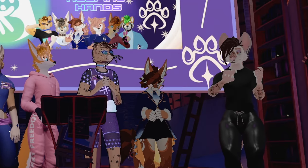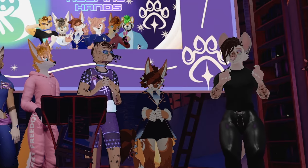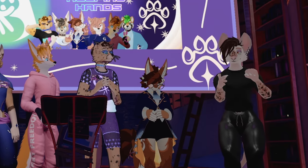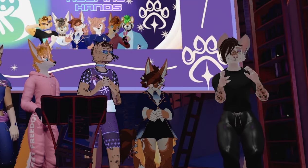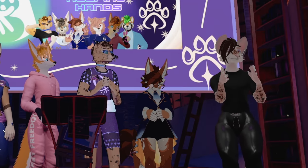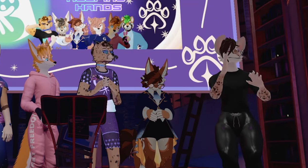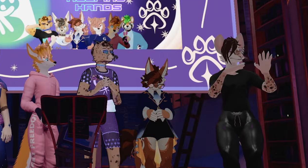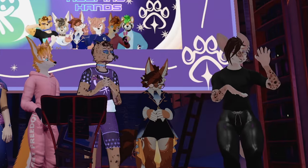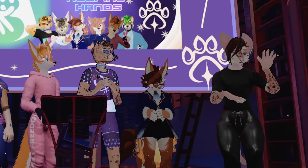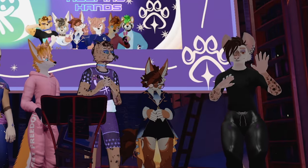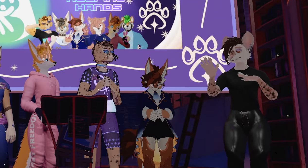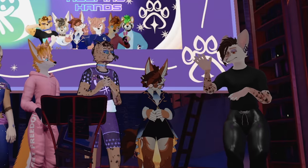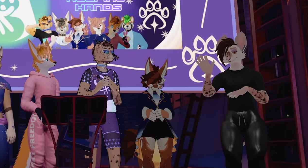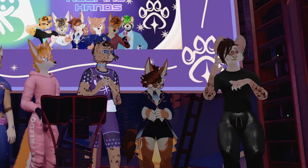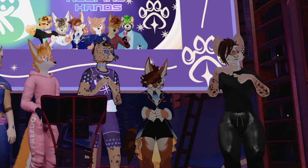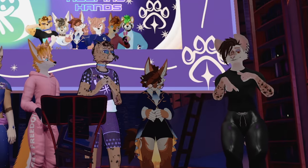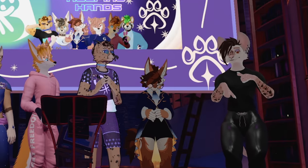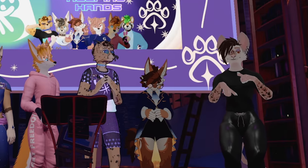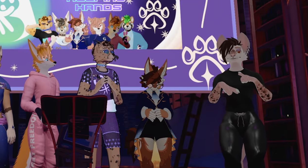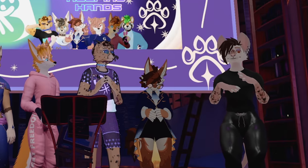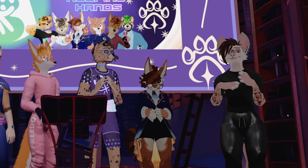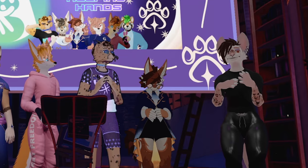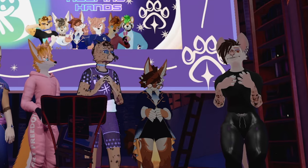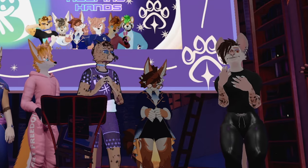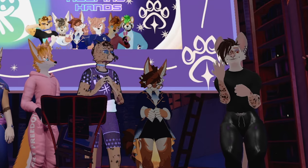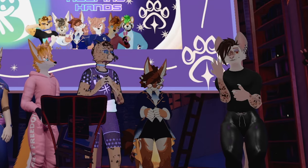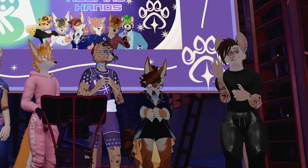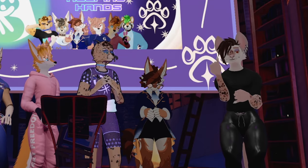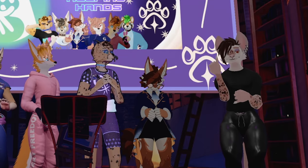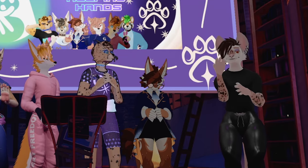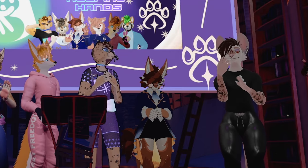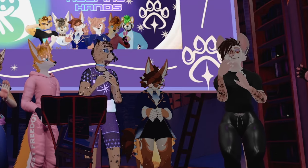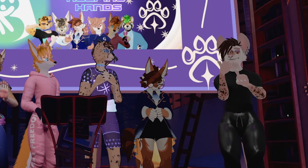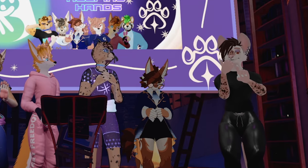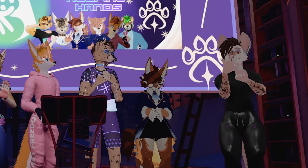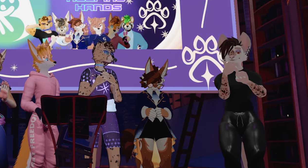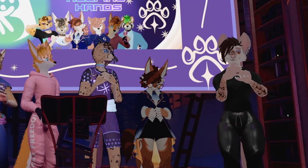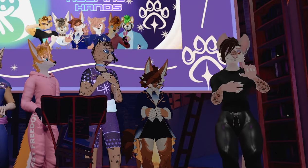If you are left-handed, typically you'll be a left-handed signer. If you're right-handed, you'll be a right-handed signer.